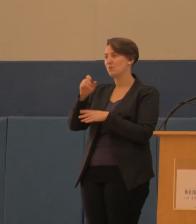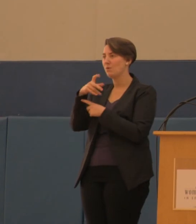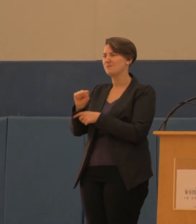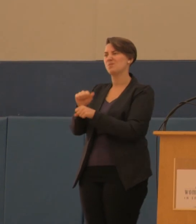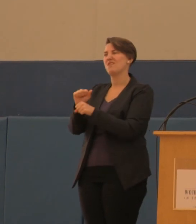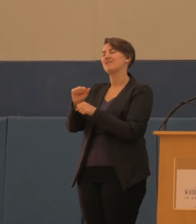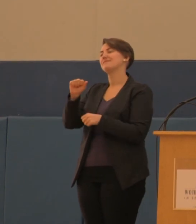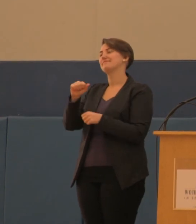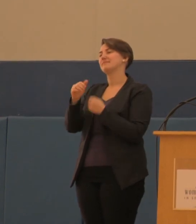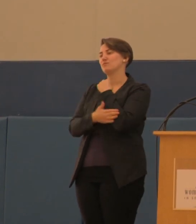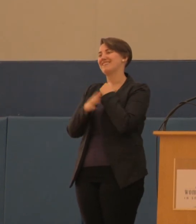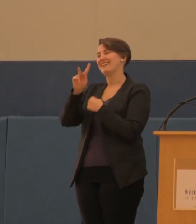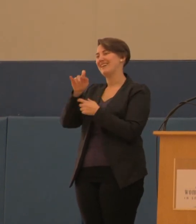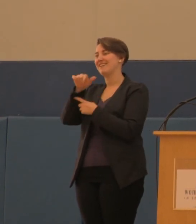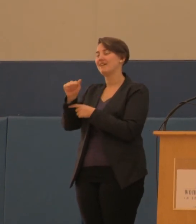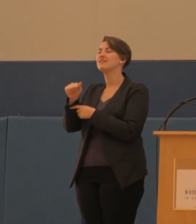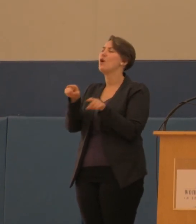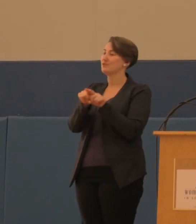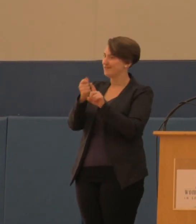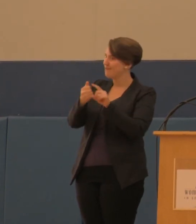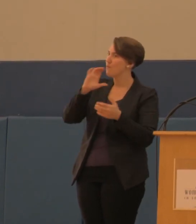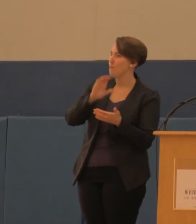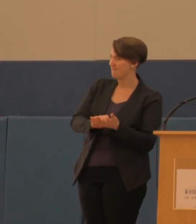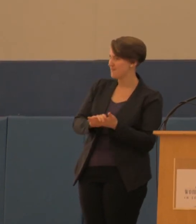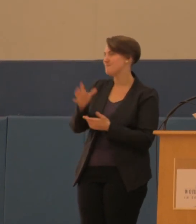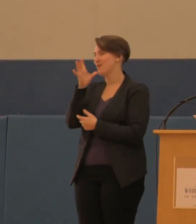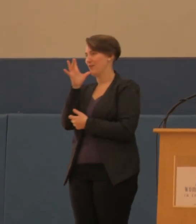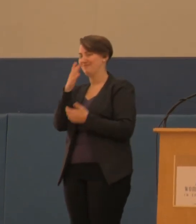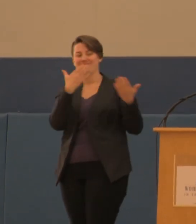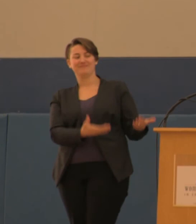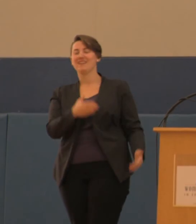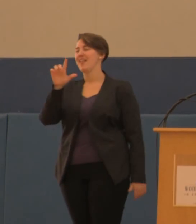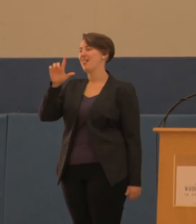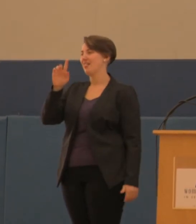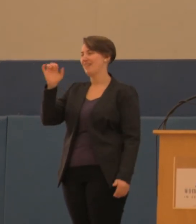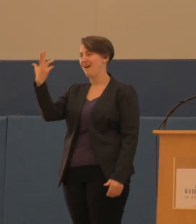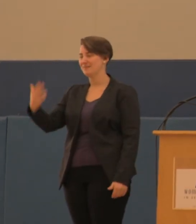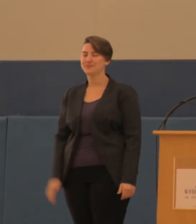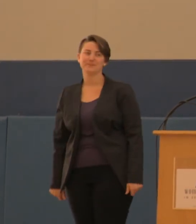Kenya, and she is a wife and mother. Leah.